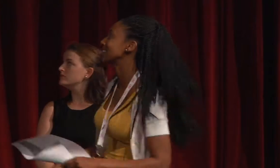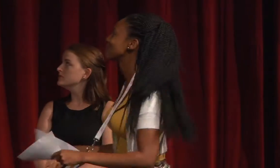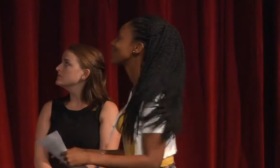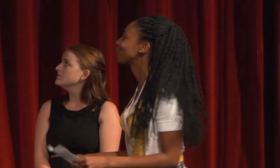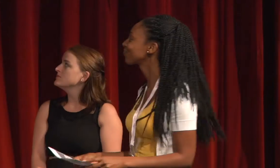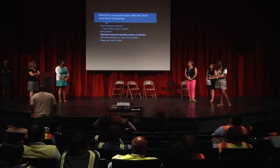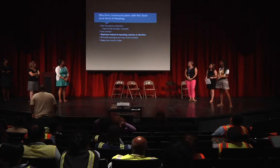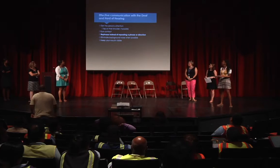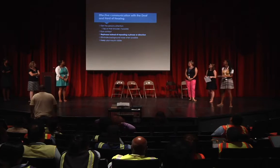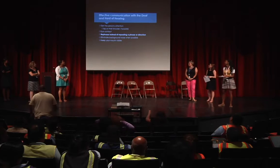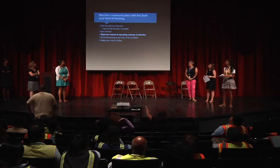Awesome.